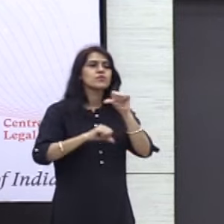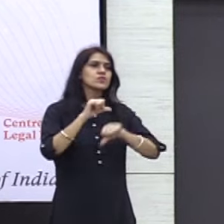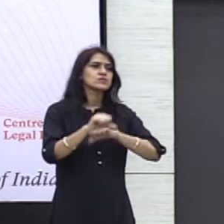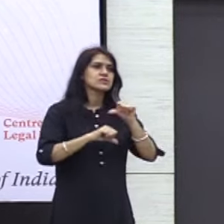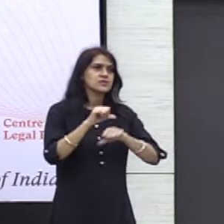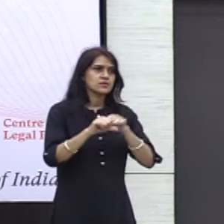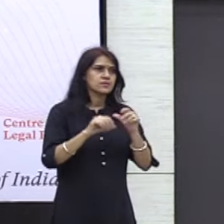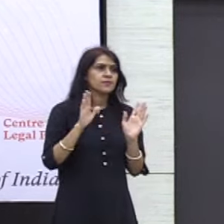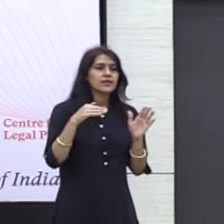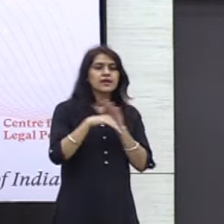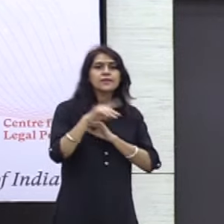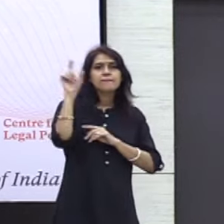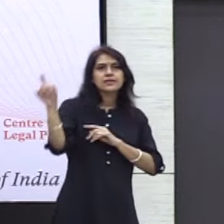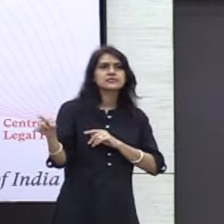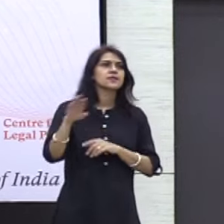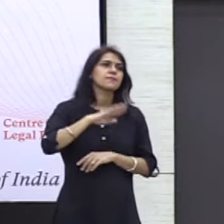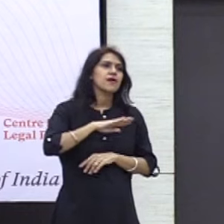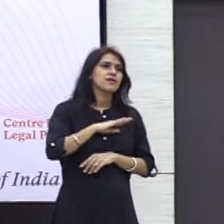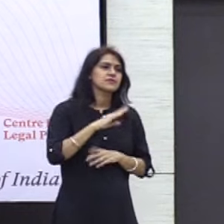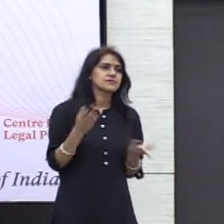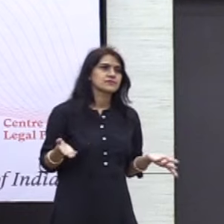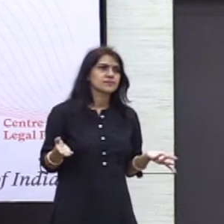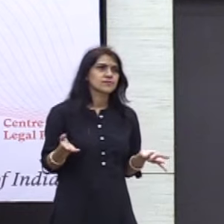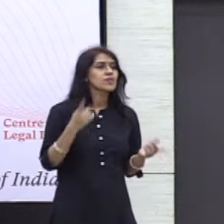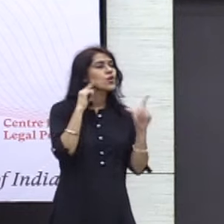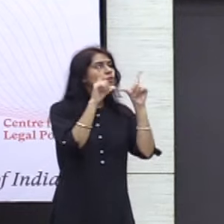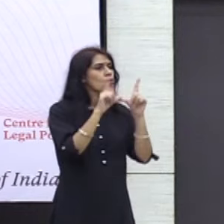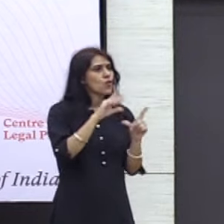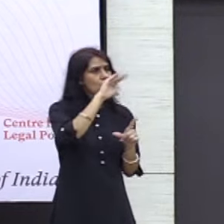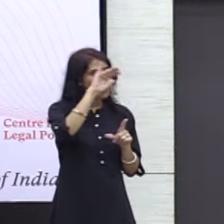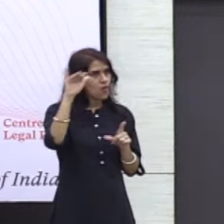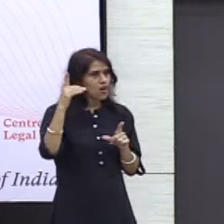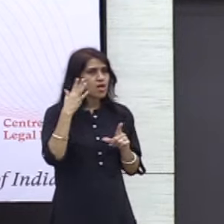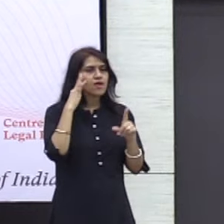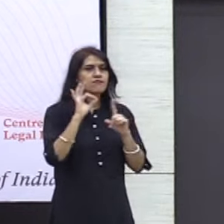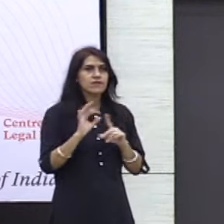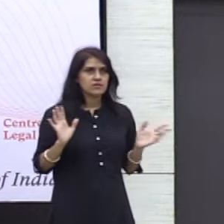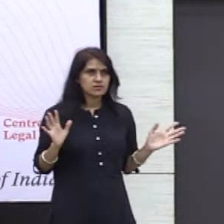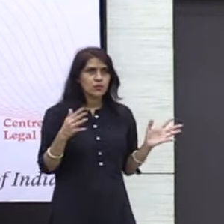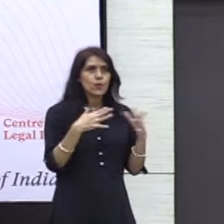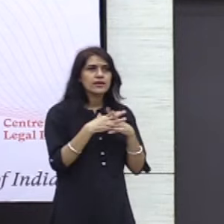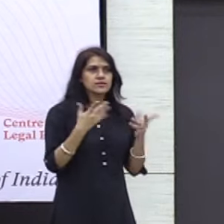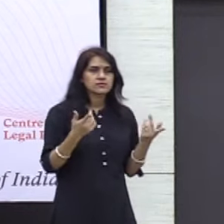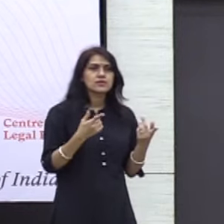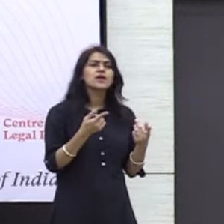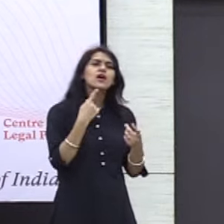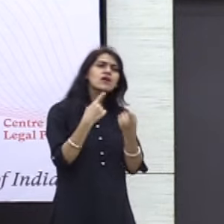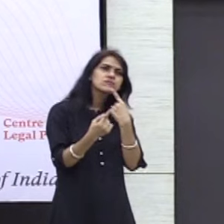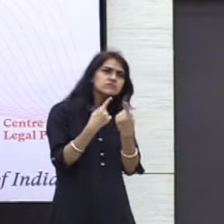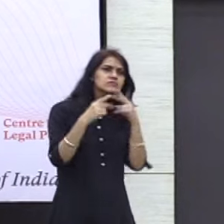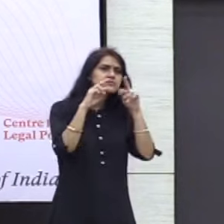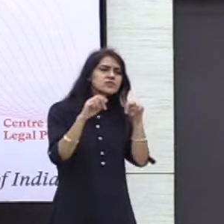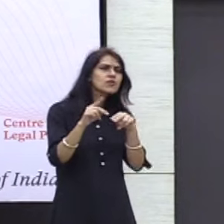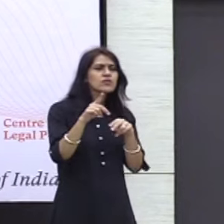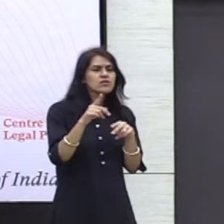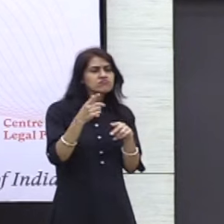a person in Maharashtra, call witnesses, take confessions, investigate the